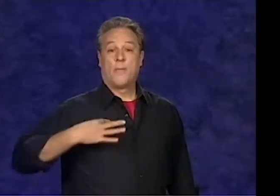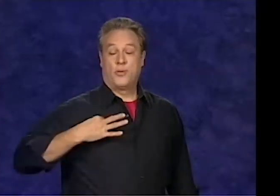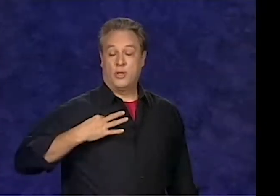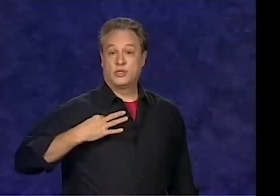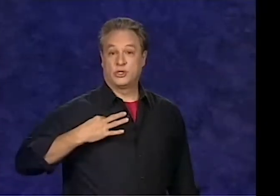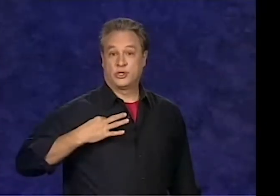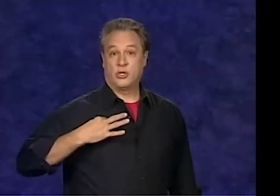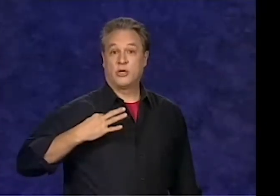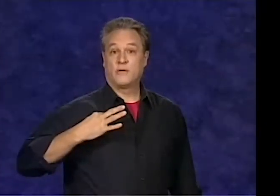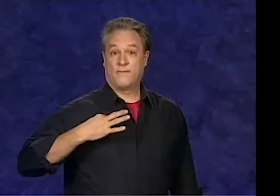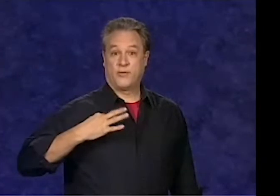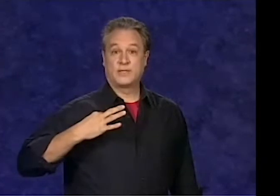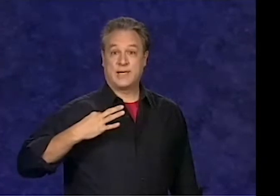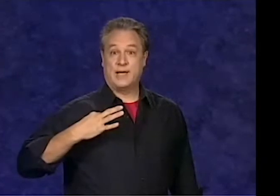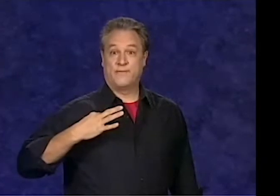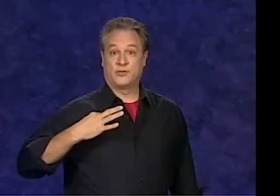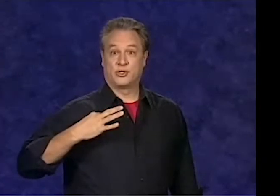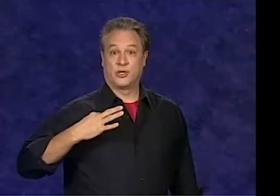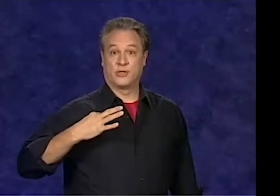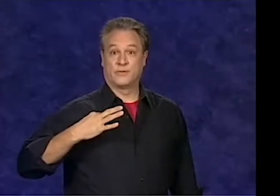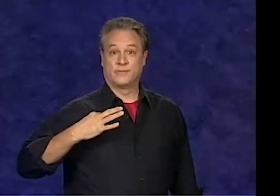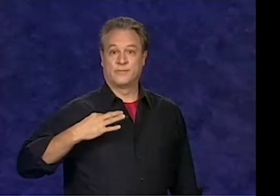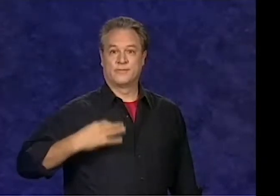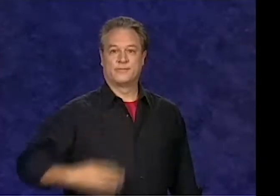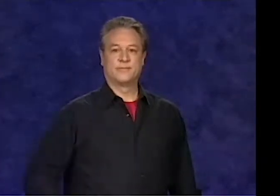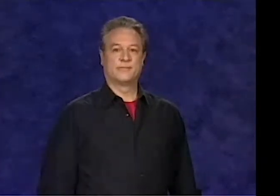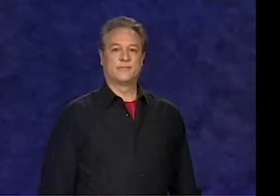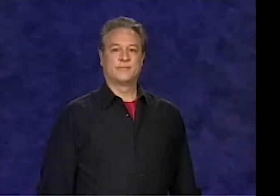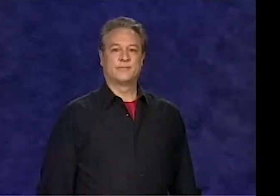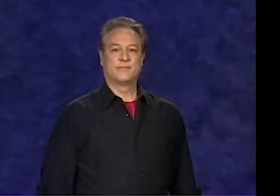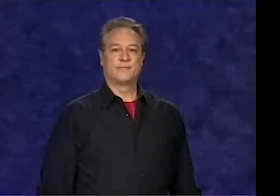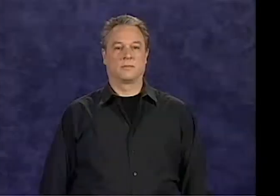Pull at your shirt for the sign for shirt.